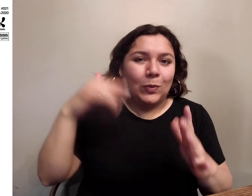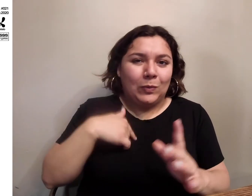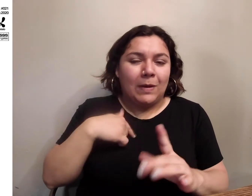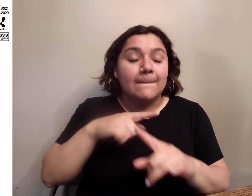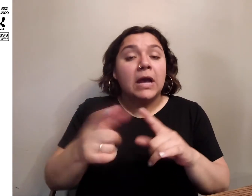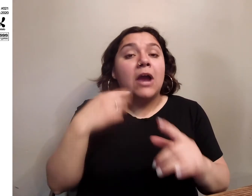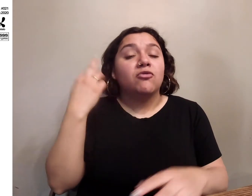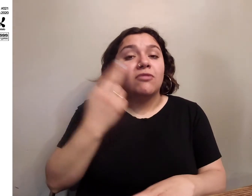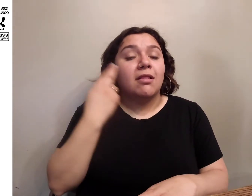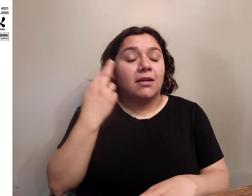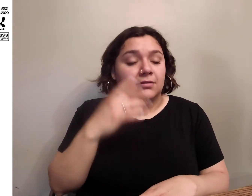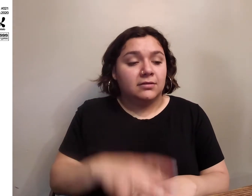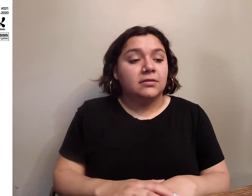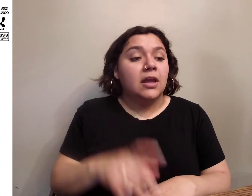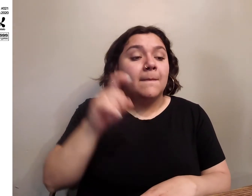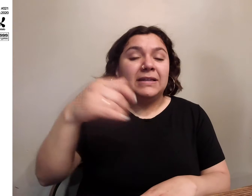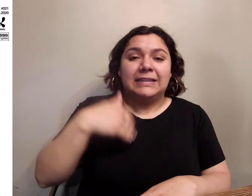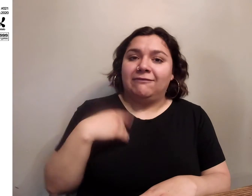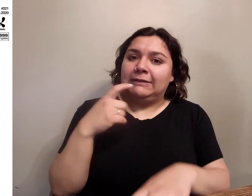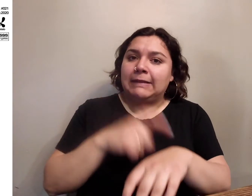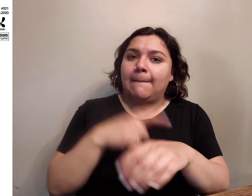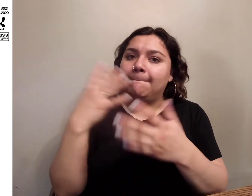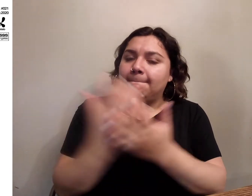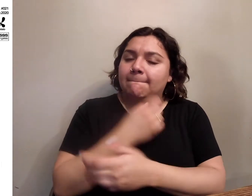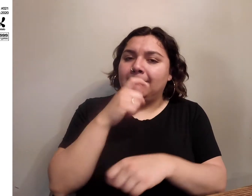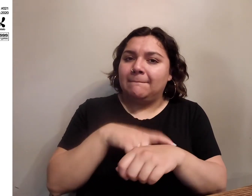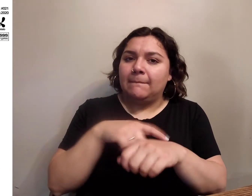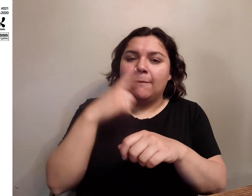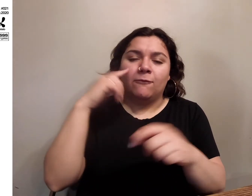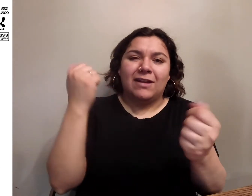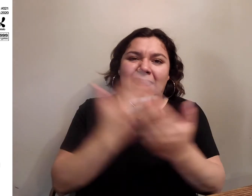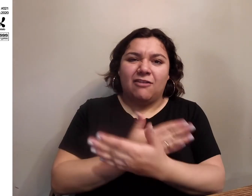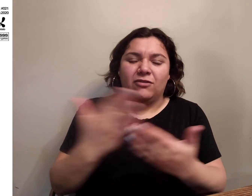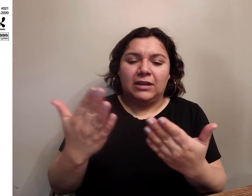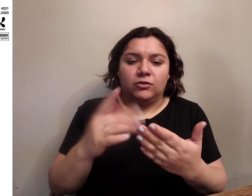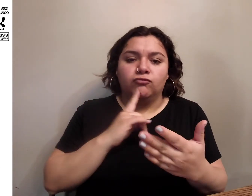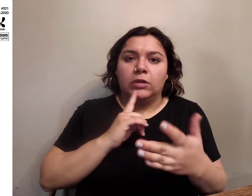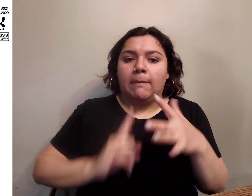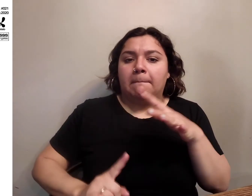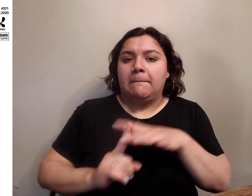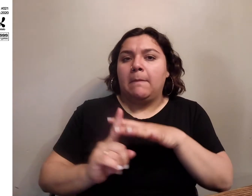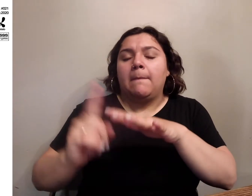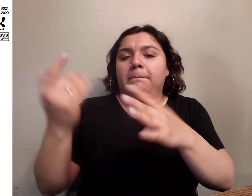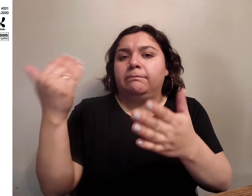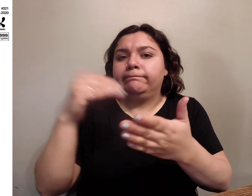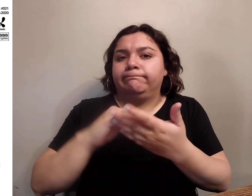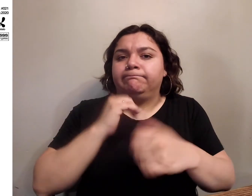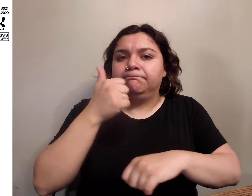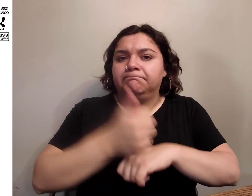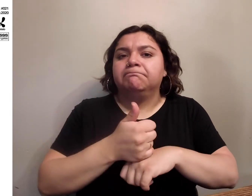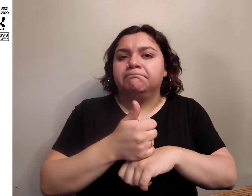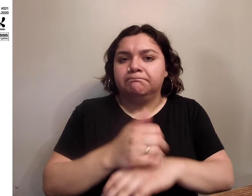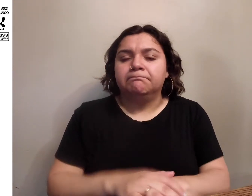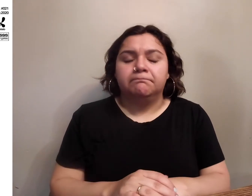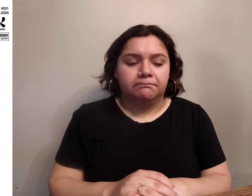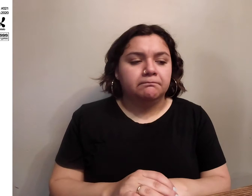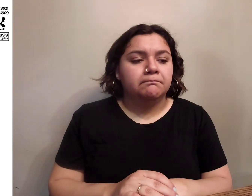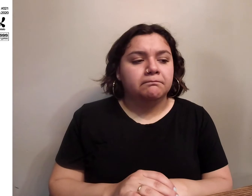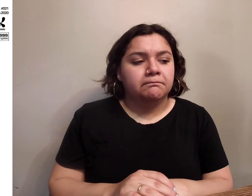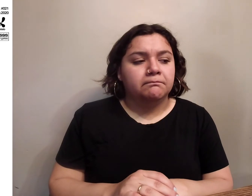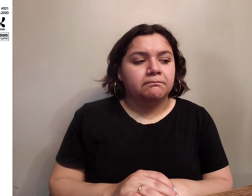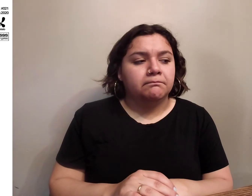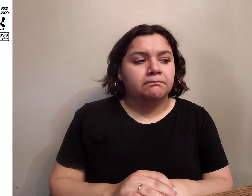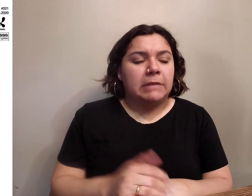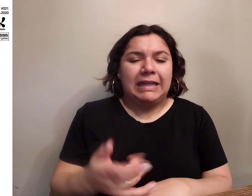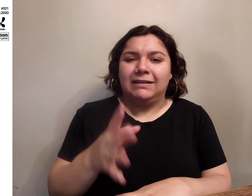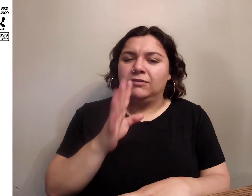realize that it's going to take time for things to come back up. And that is going back to the one moment